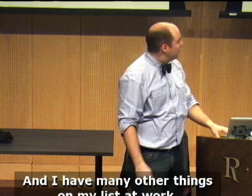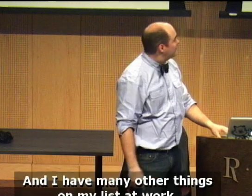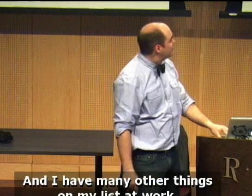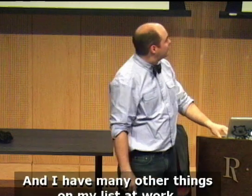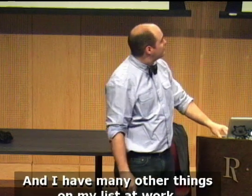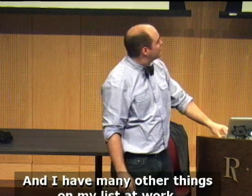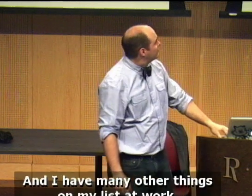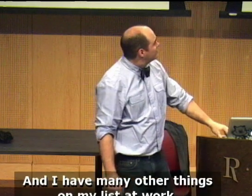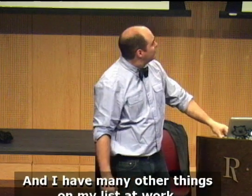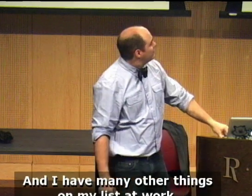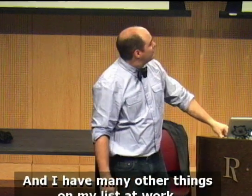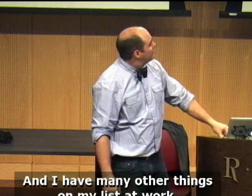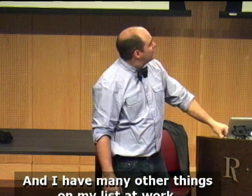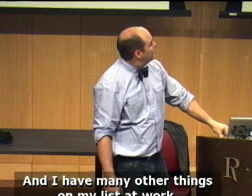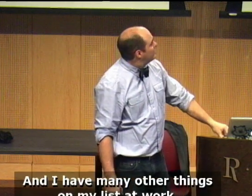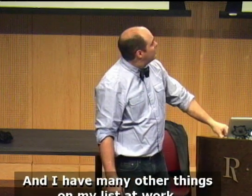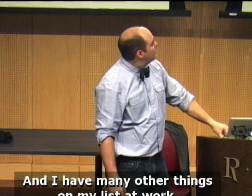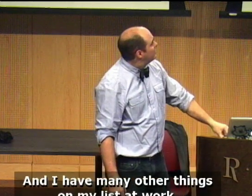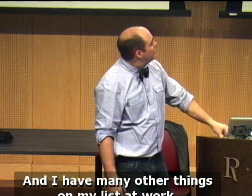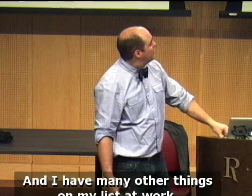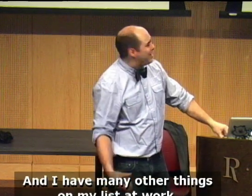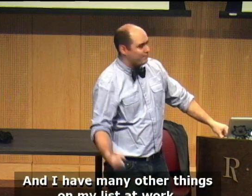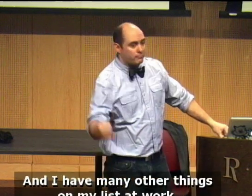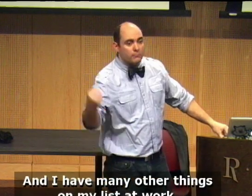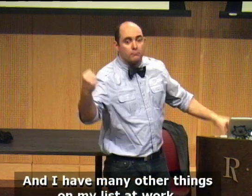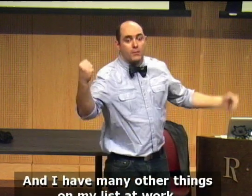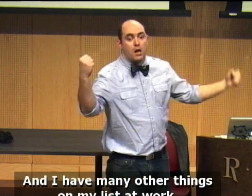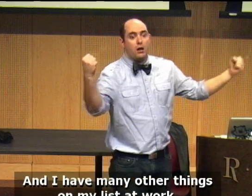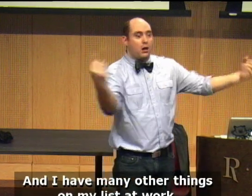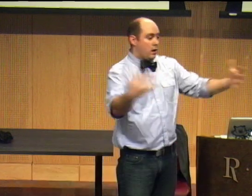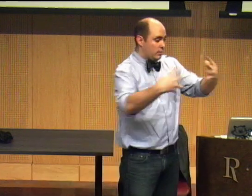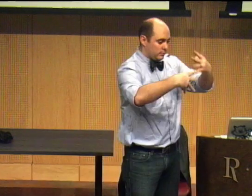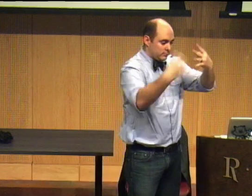And I have many other things on my list at work.